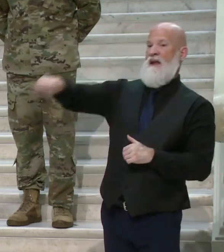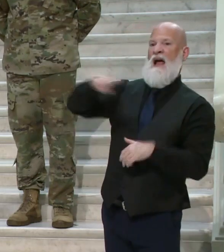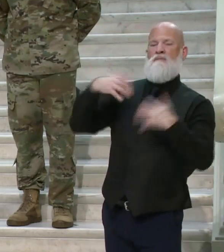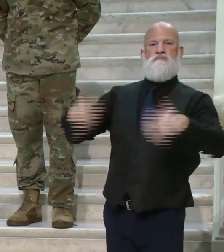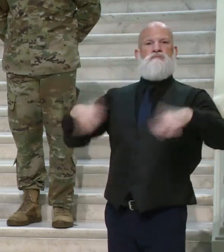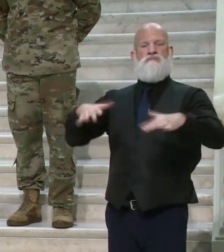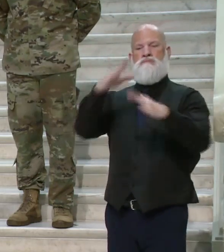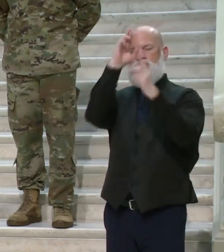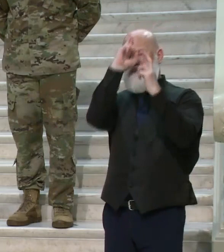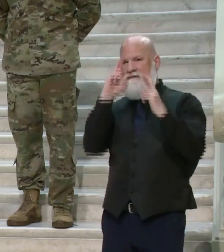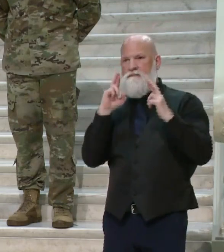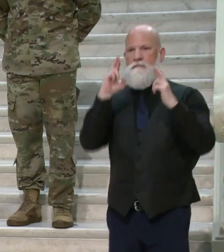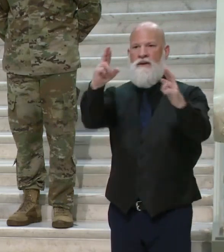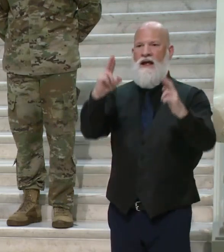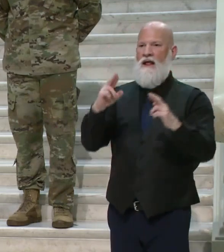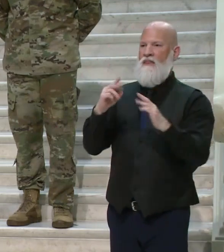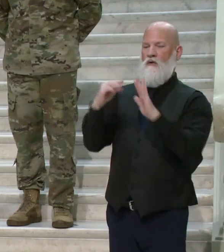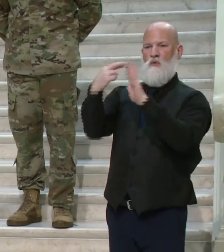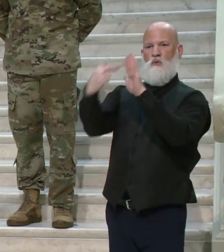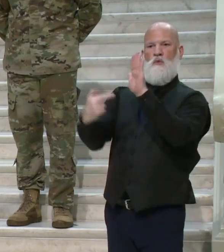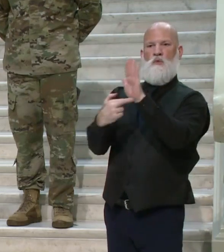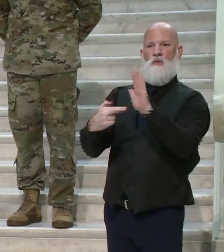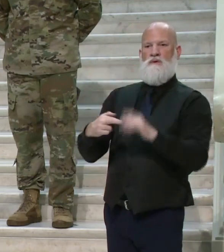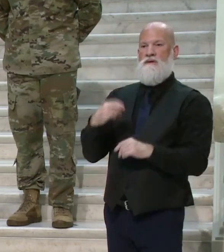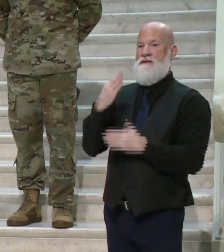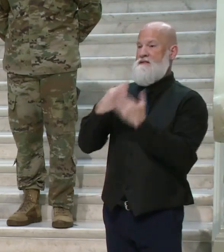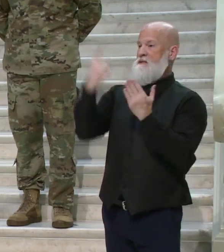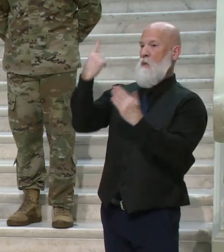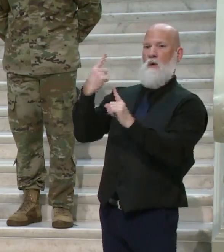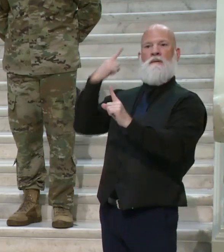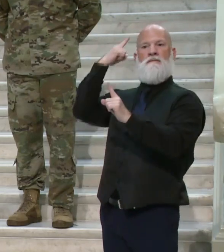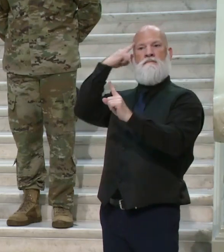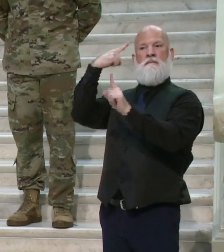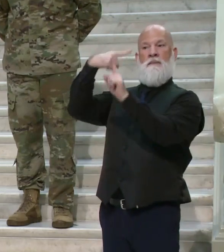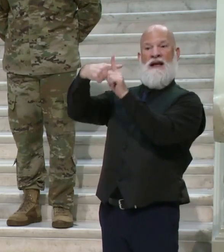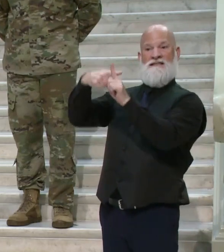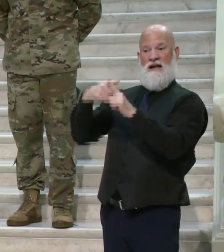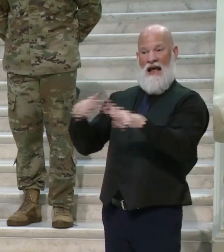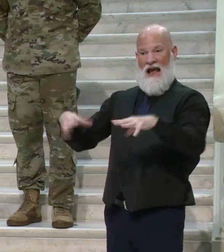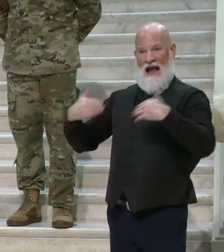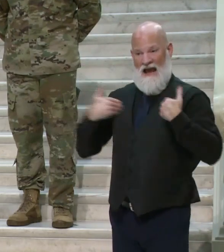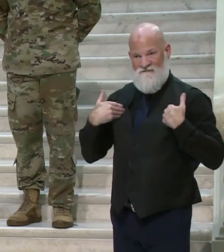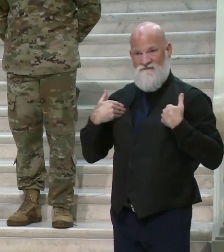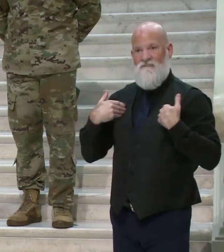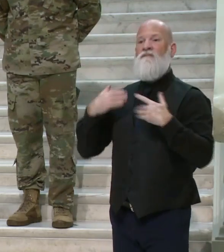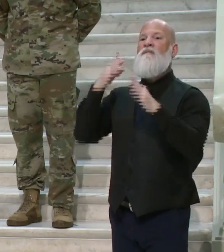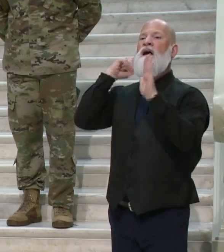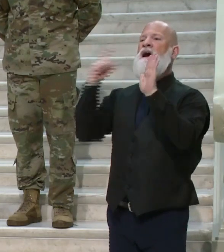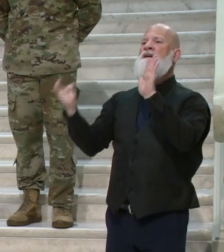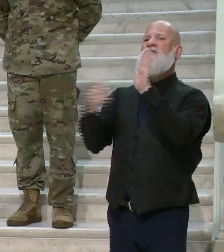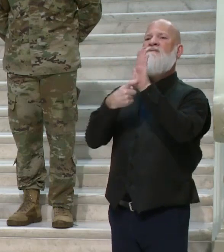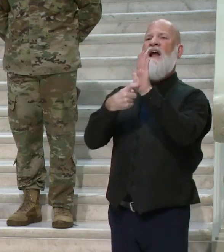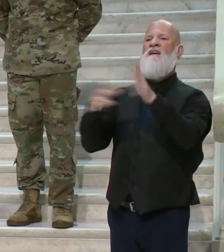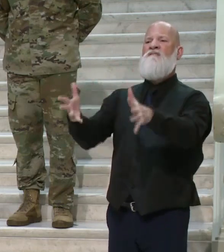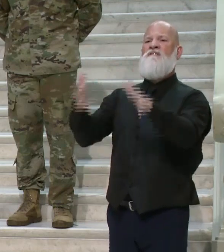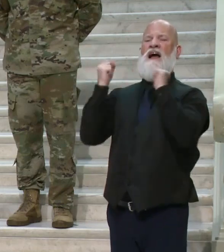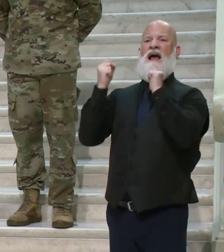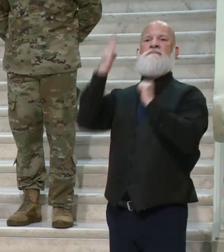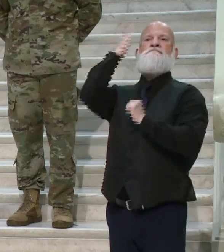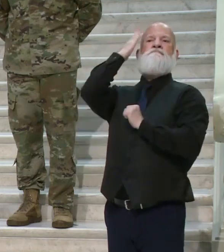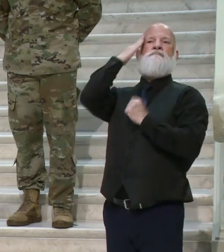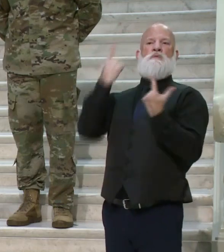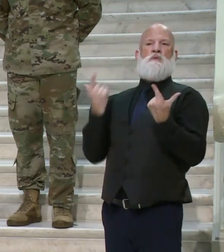cases are quickly identified, often tested either by public health or, as General Cardin said, by one of his mobile